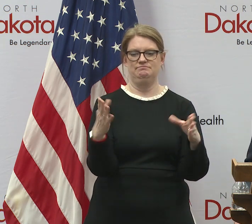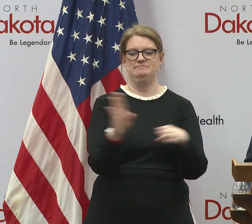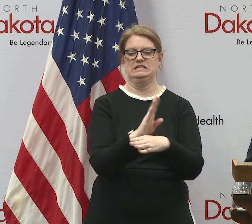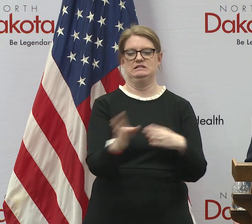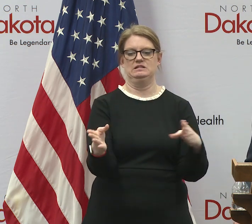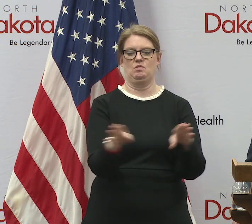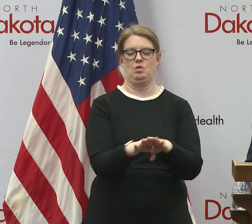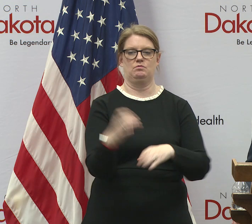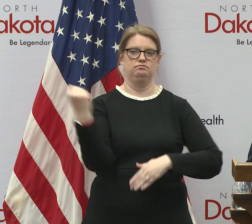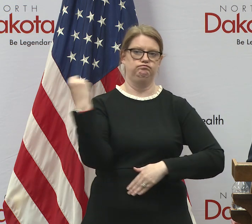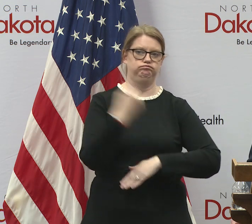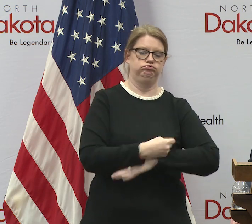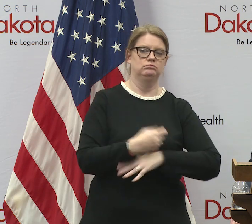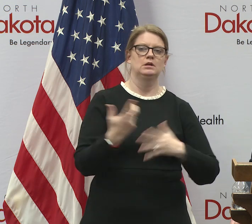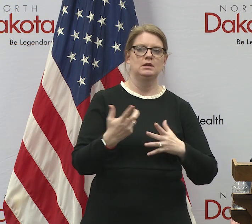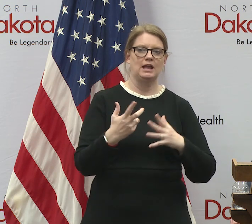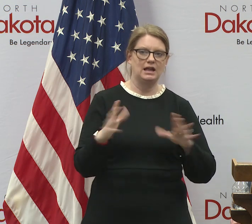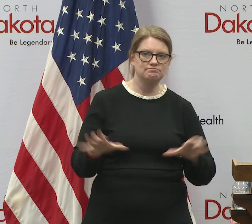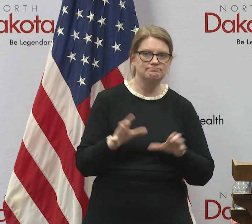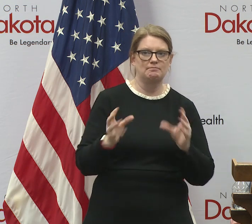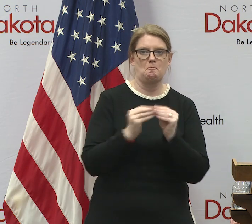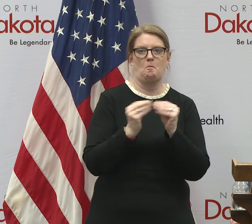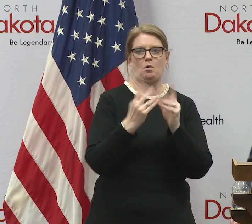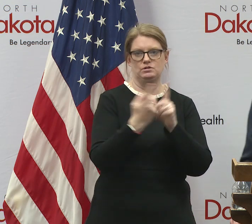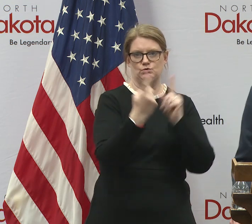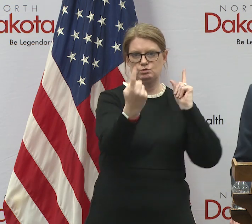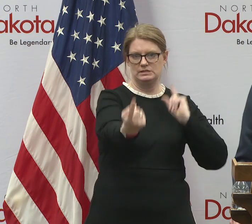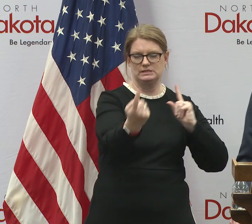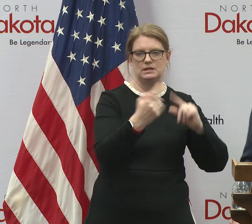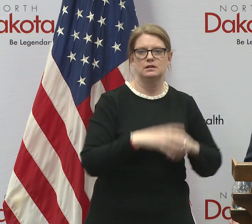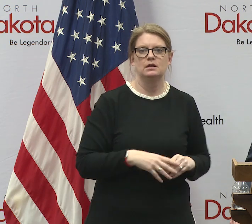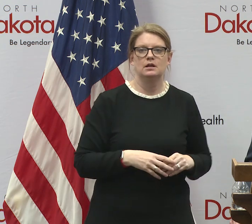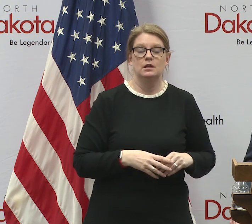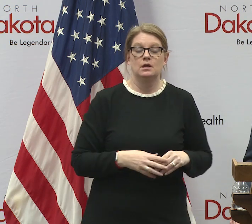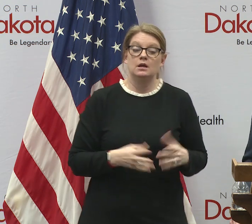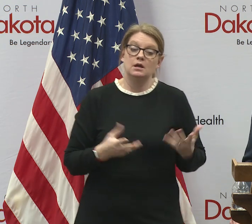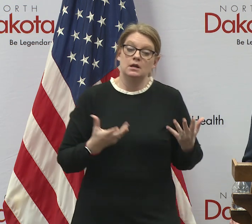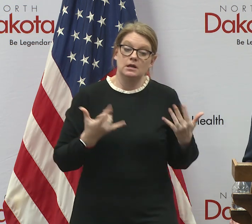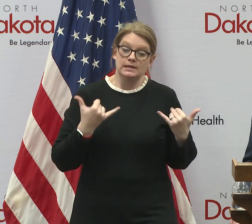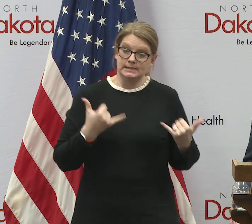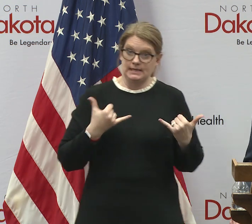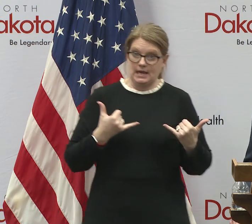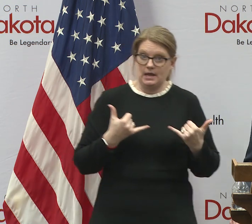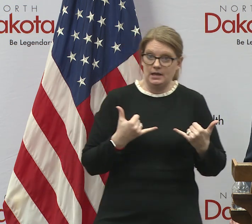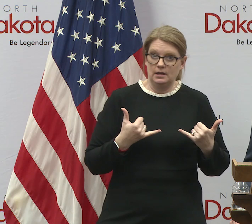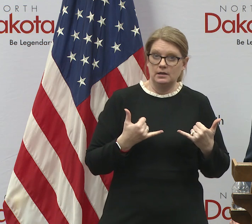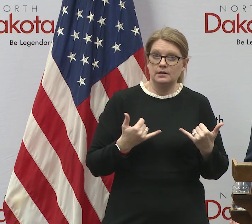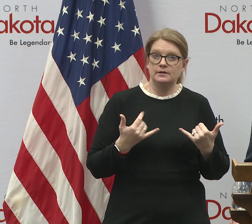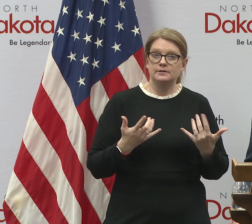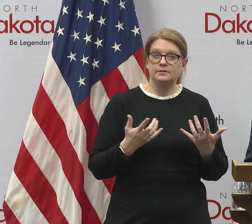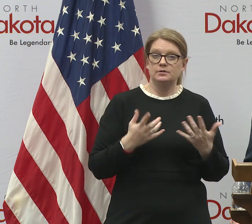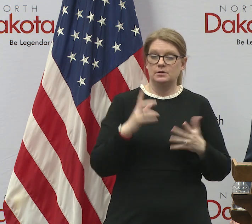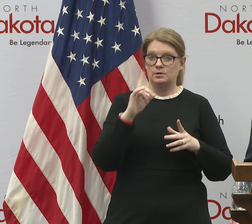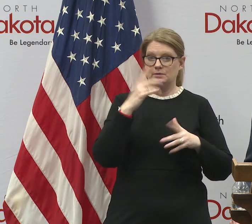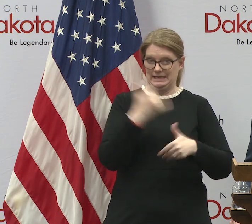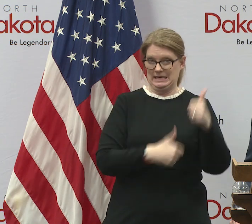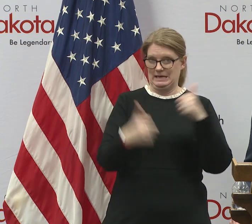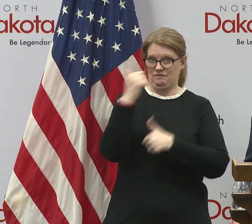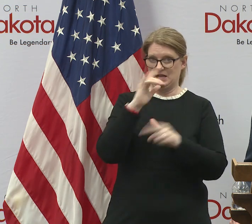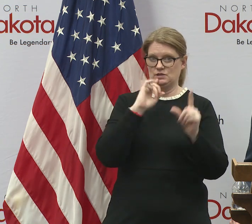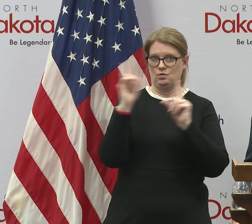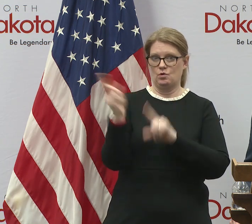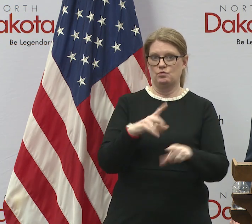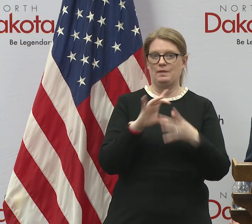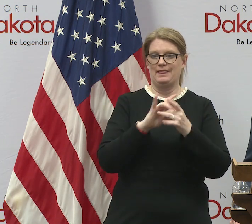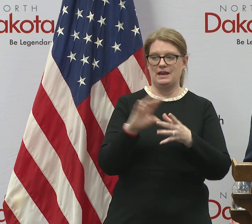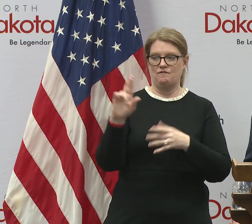to enact more social distancing. Where we are today, as you saw, we did an executive order related to